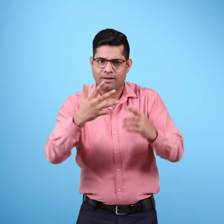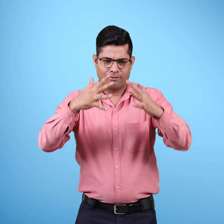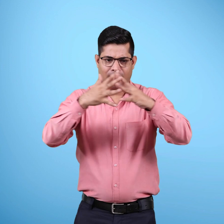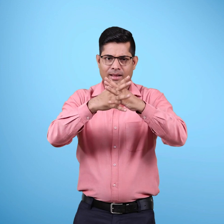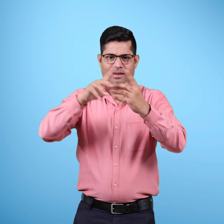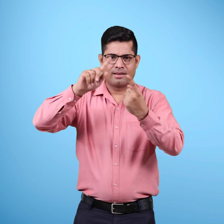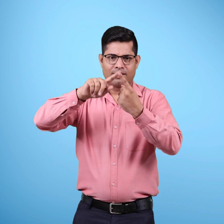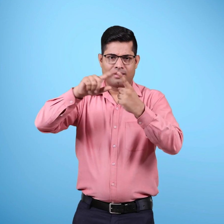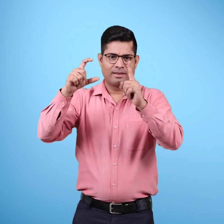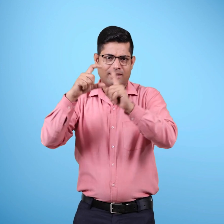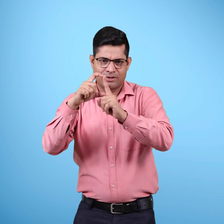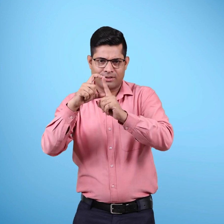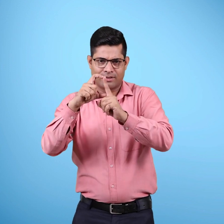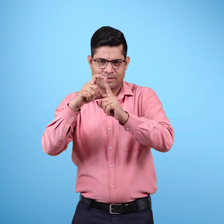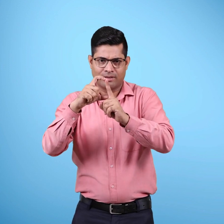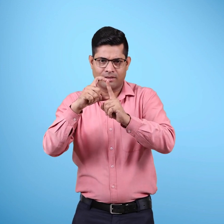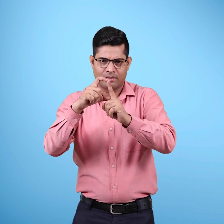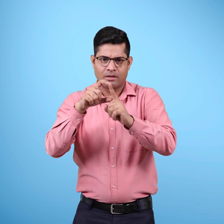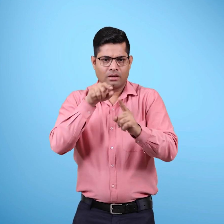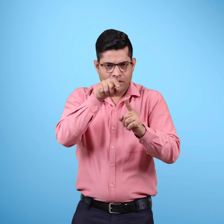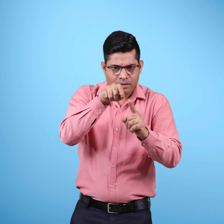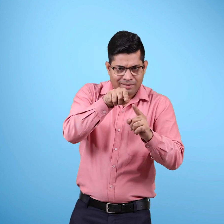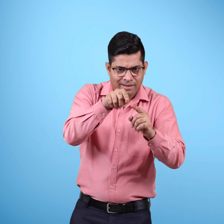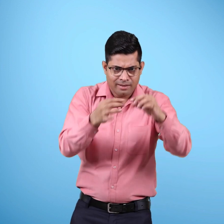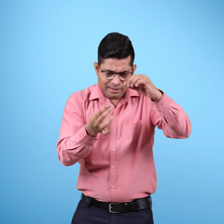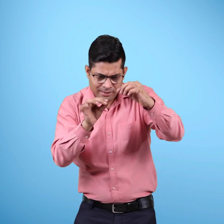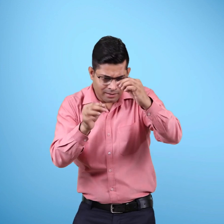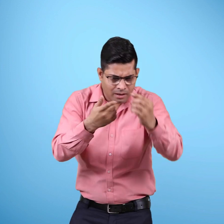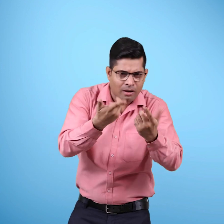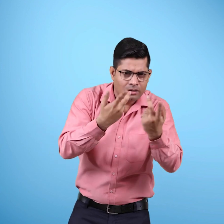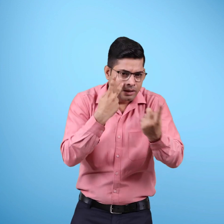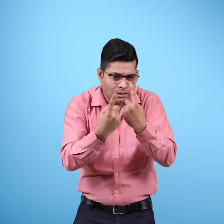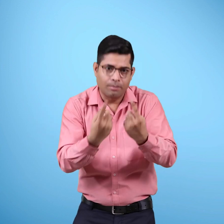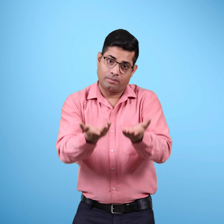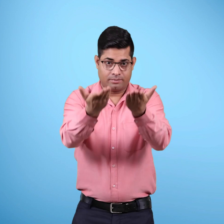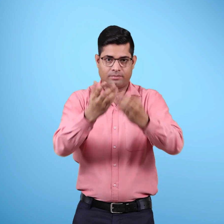You may also use weeds with soft stems for the activities.